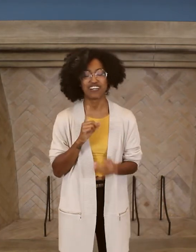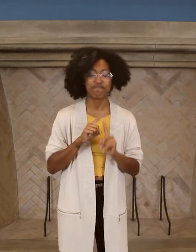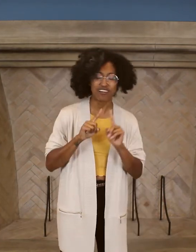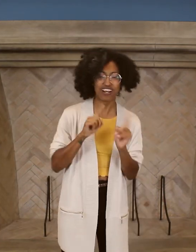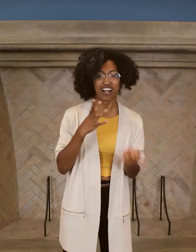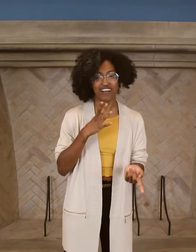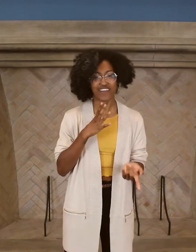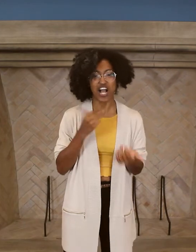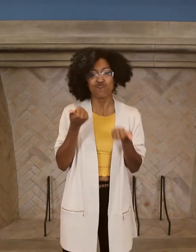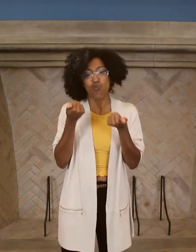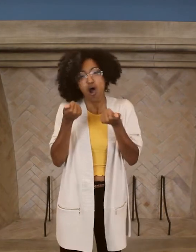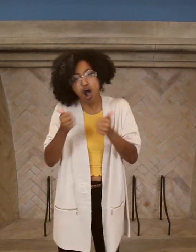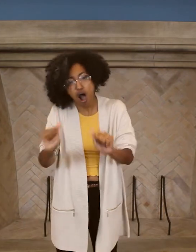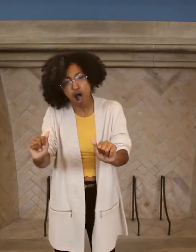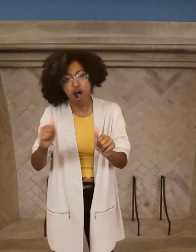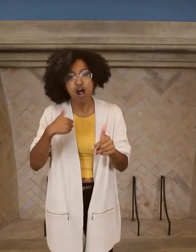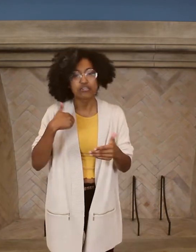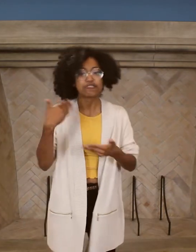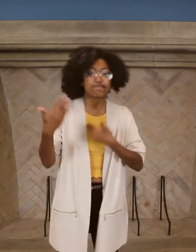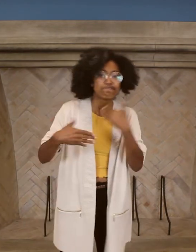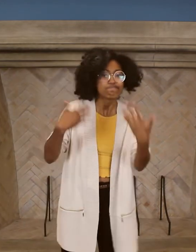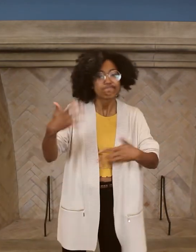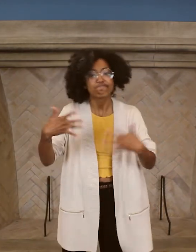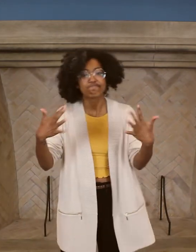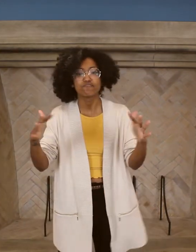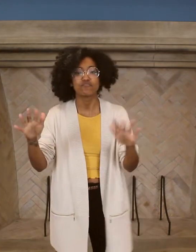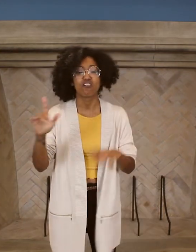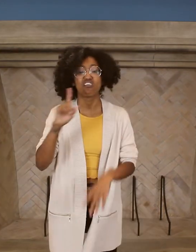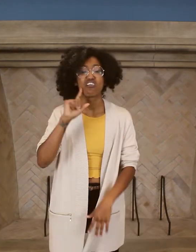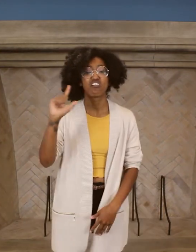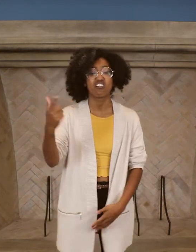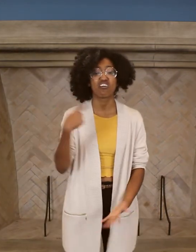world. But I was like, okay, fine, I'll try.